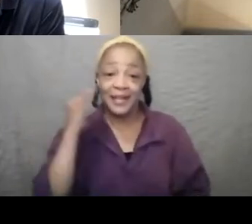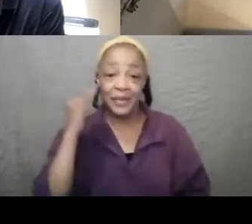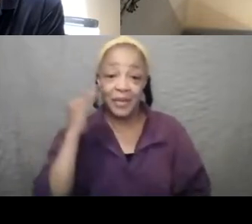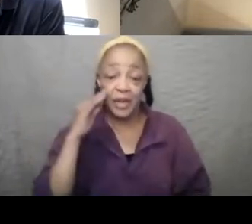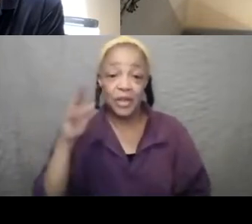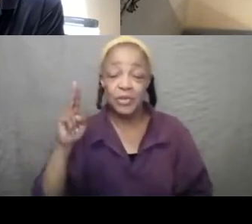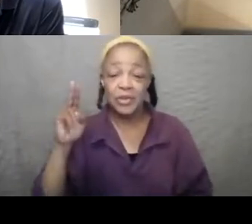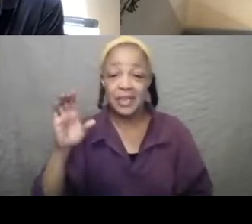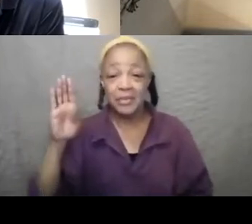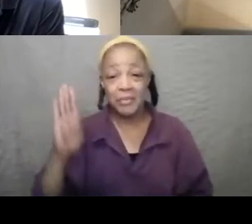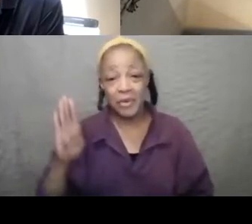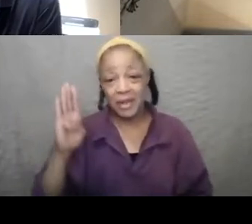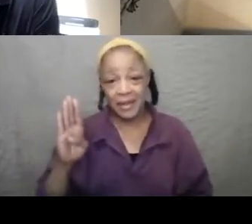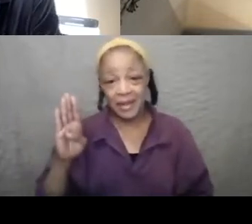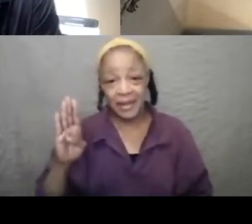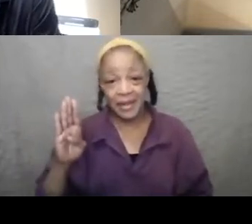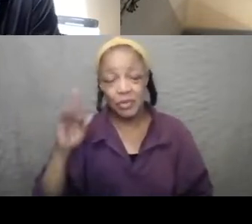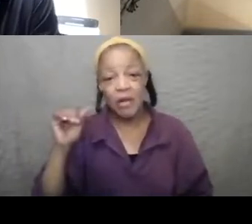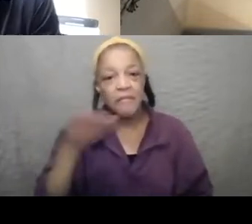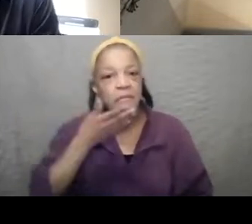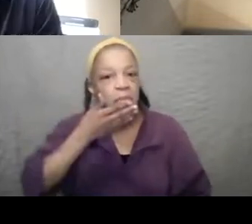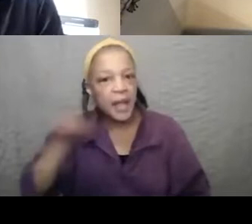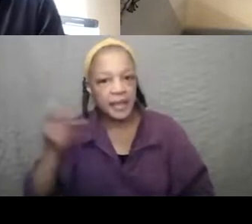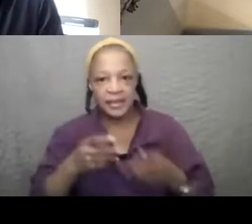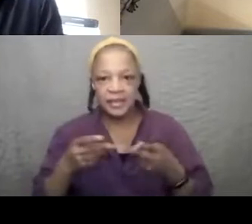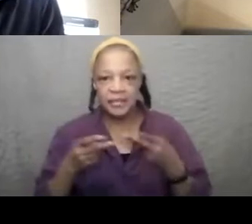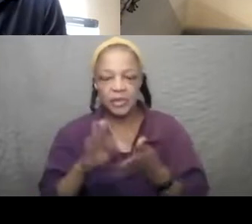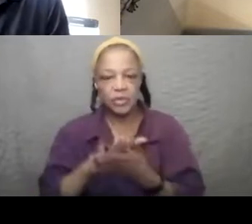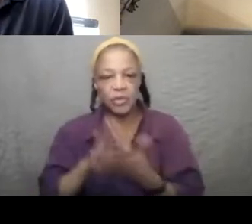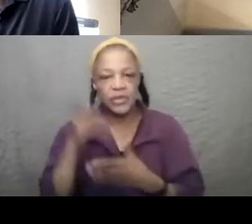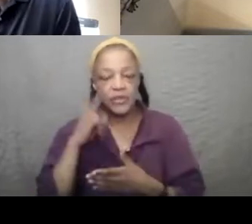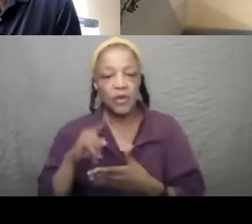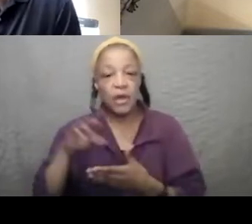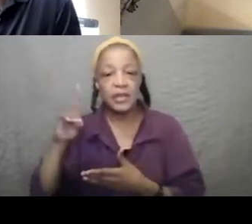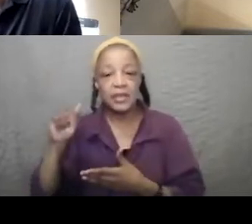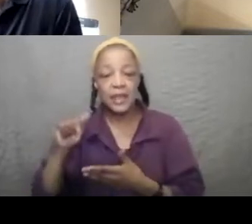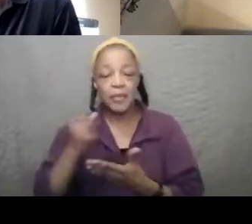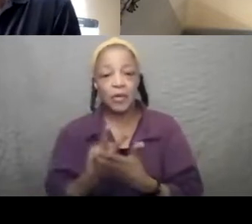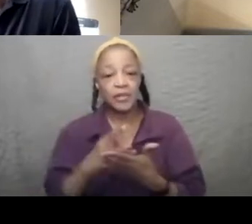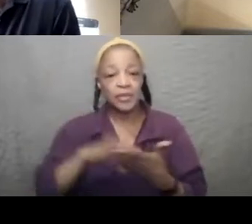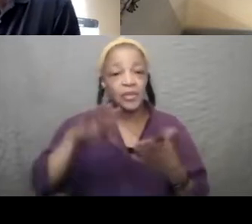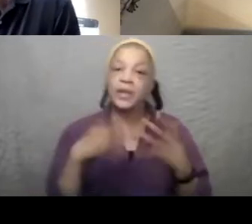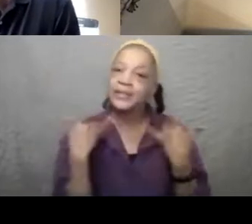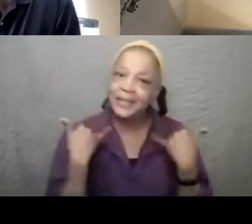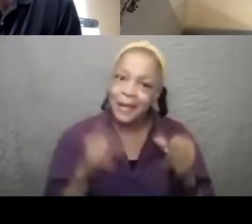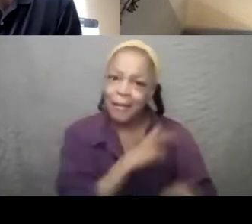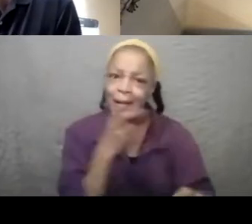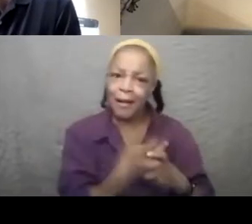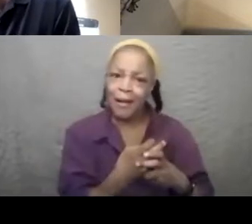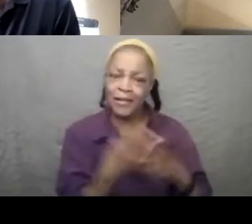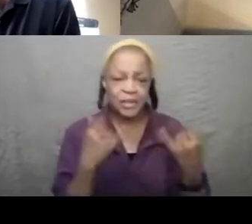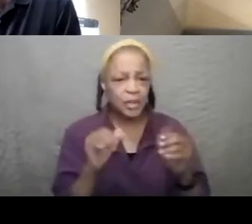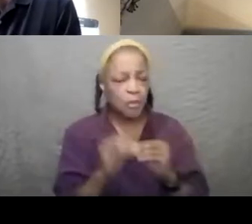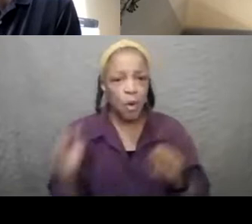of the best places for disabled graduate students, and it's still so hard. So there's a lot of work that needs to be